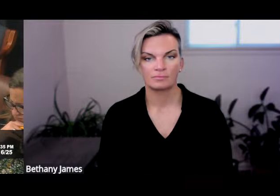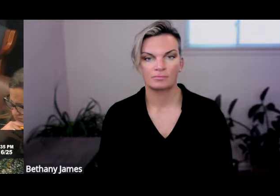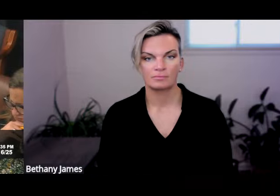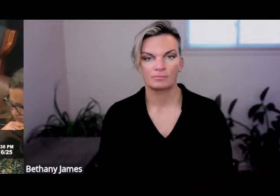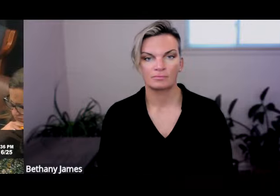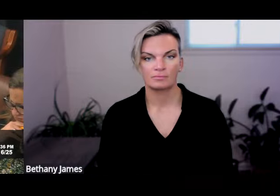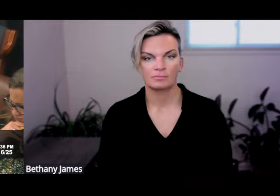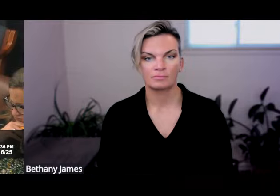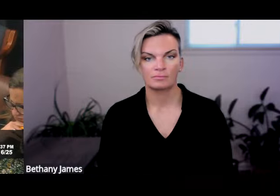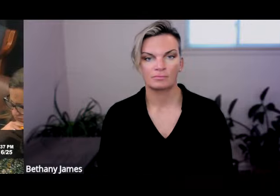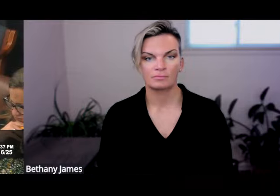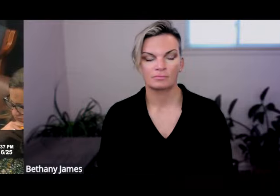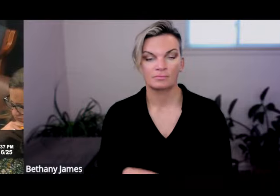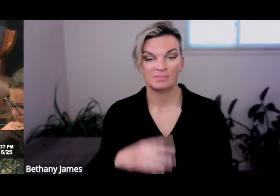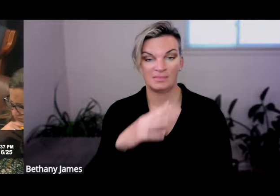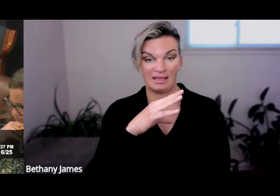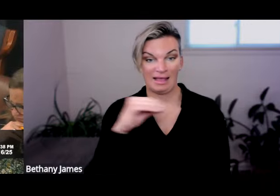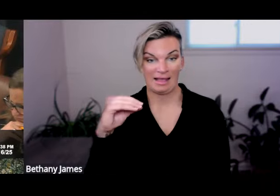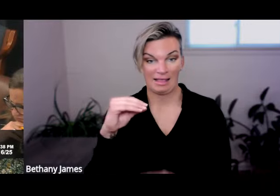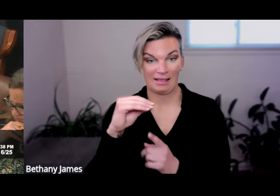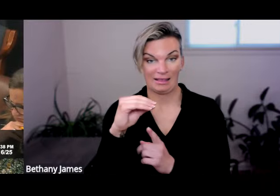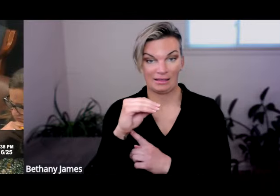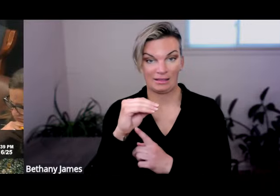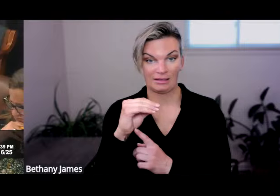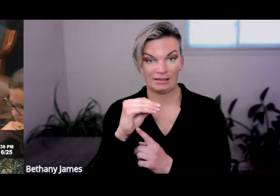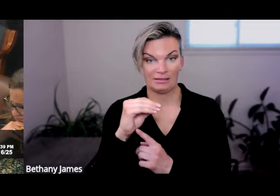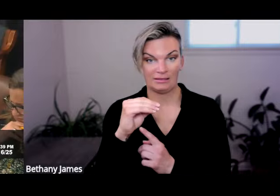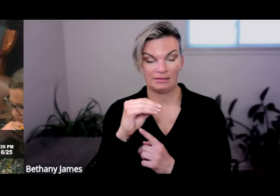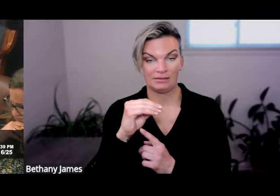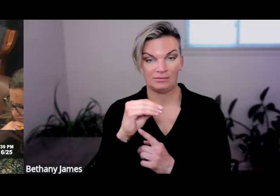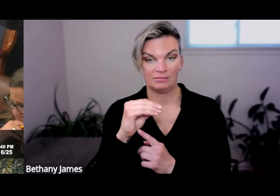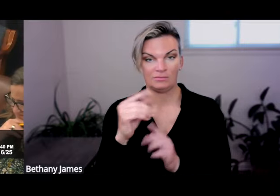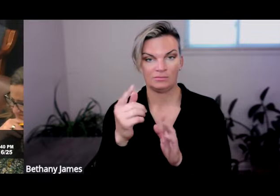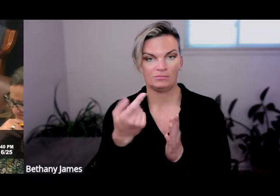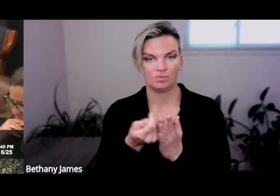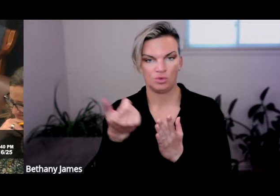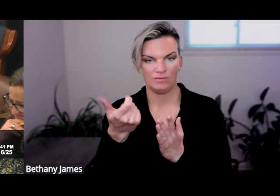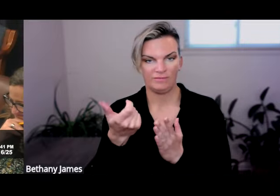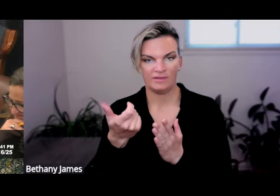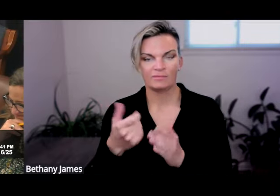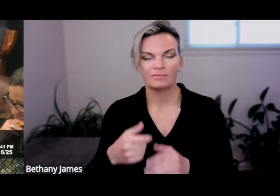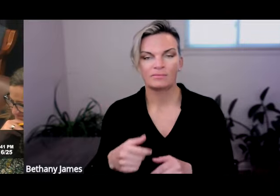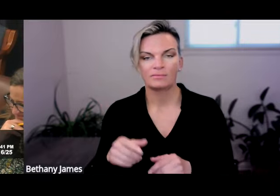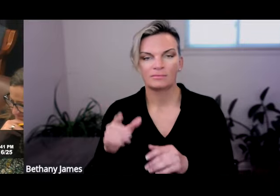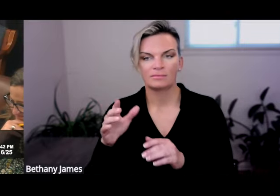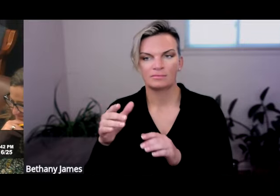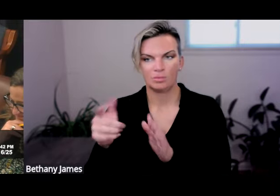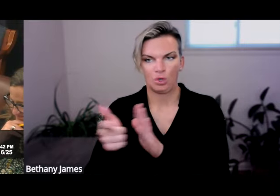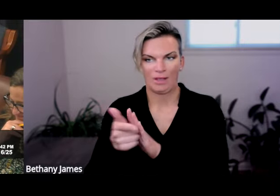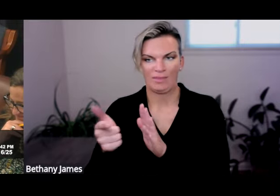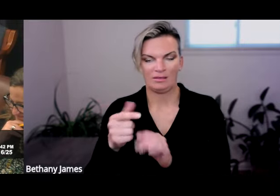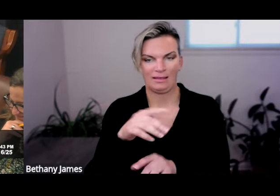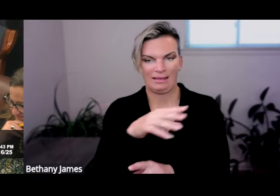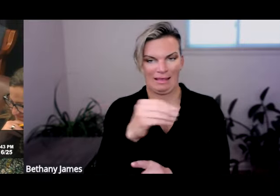eliminate the and in front of prohibit. I already did. Oh, okay. What if you